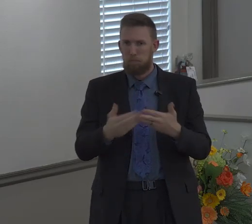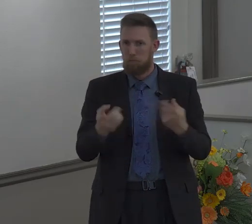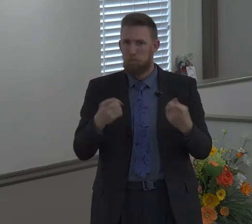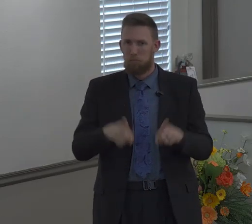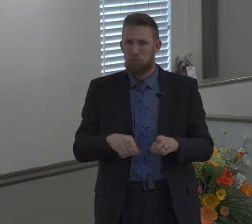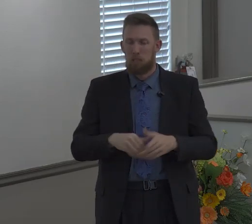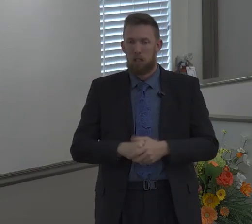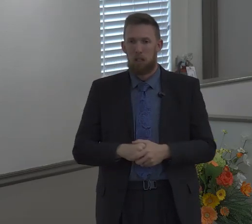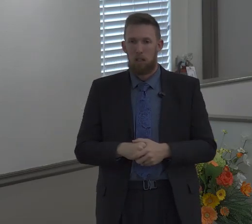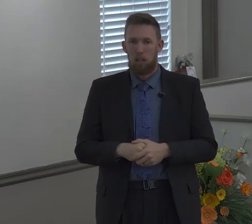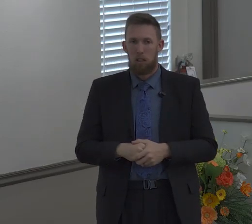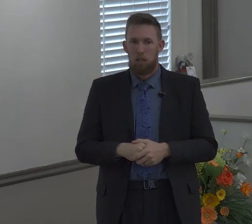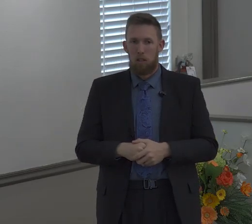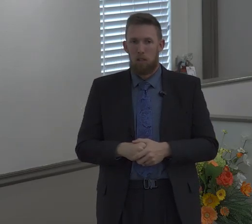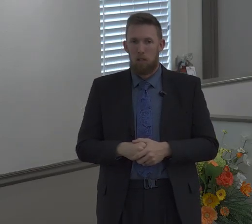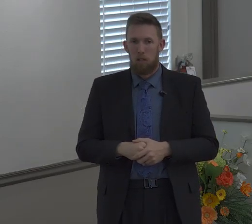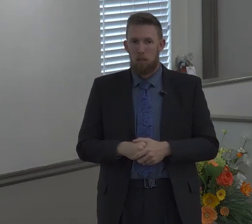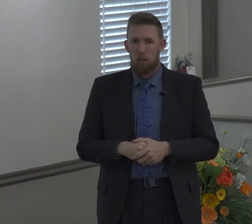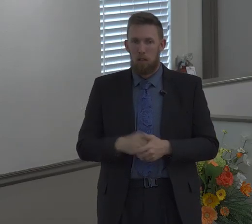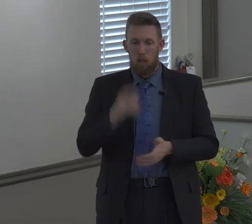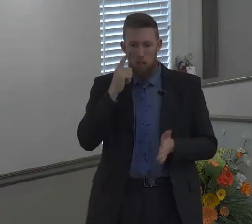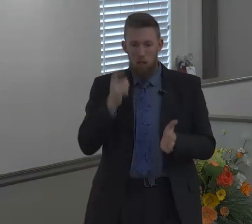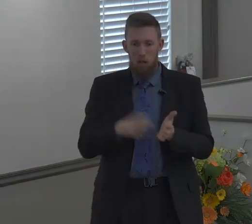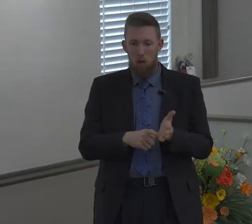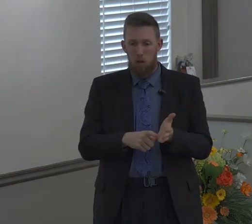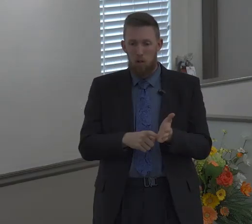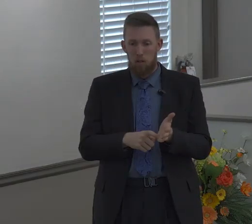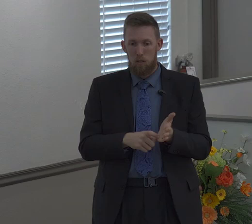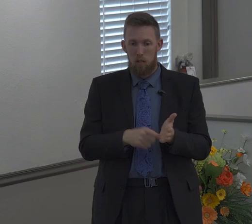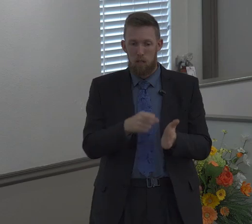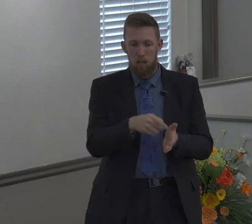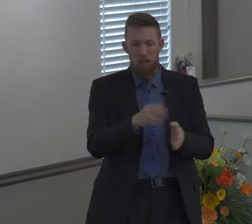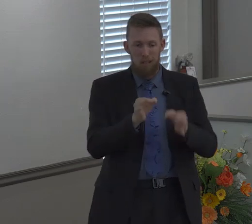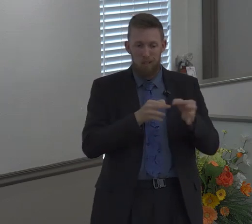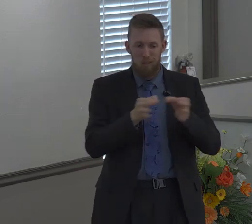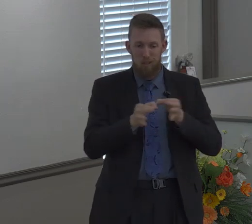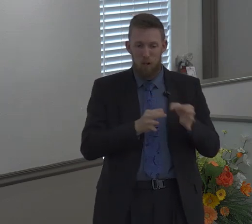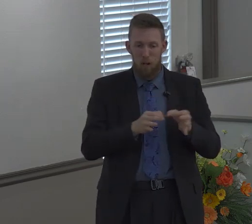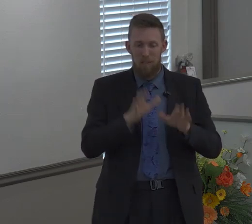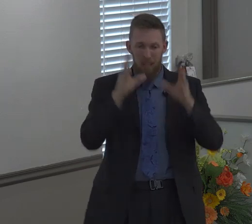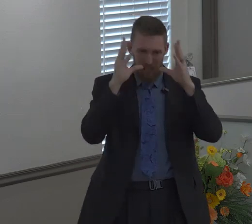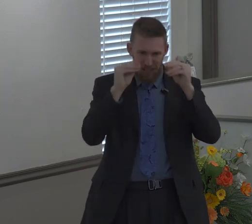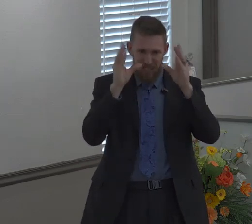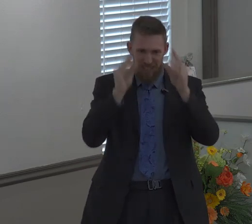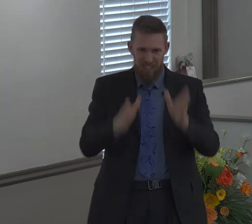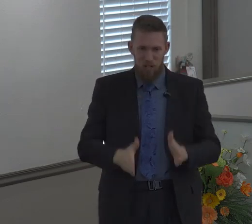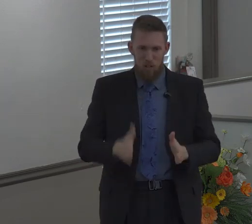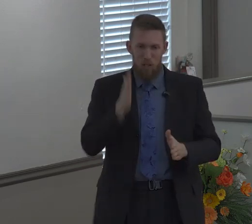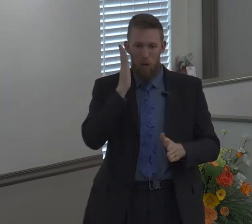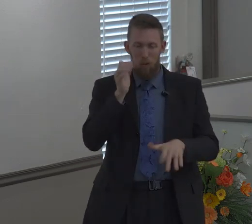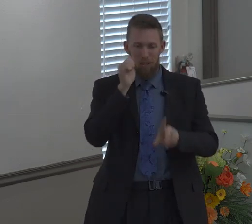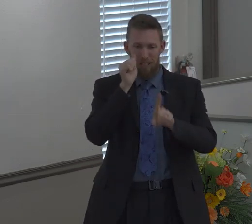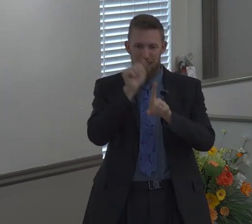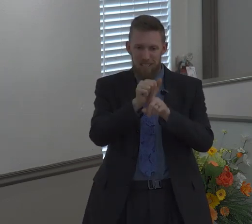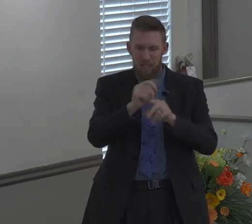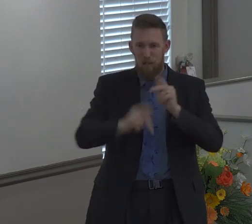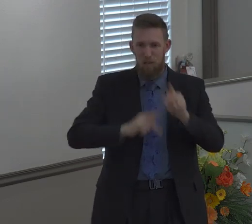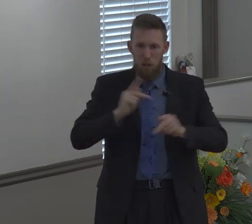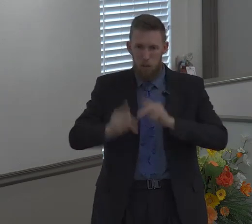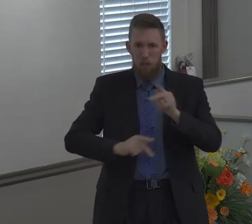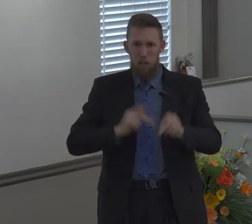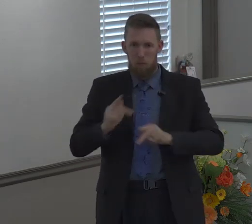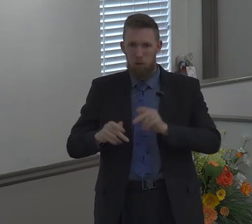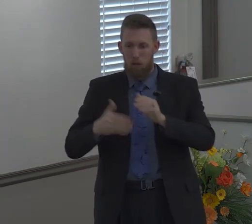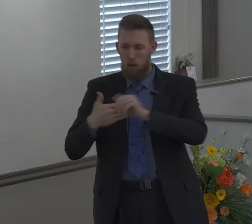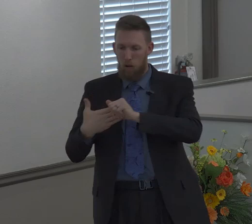The context of the warning is that there will be, if you notice, there will be heretical teachers who will